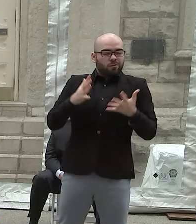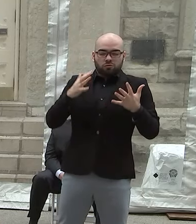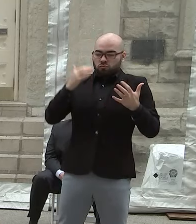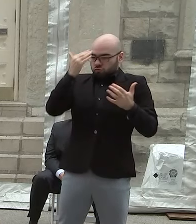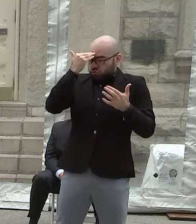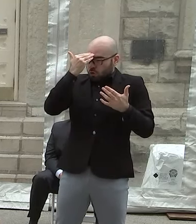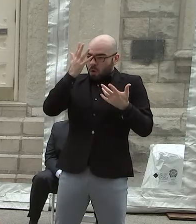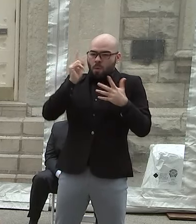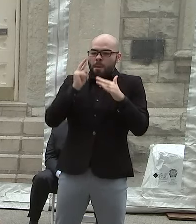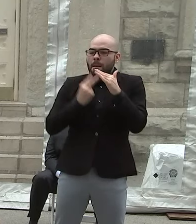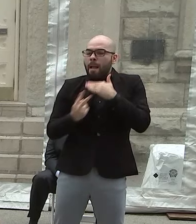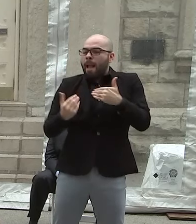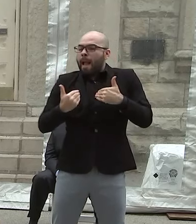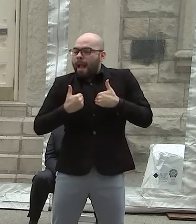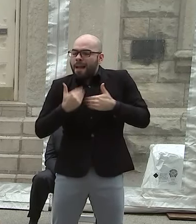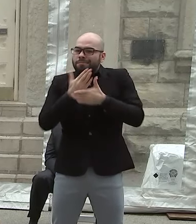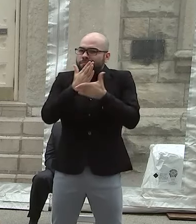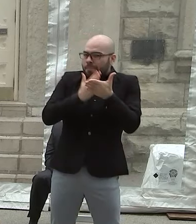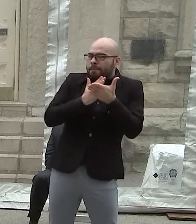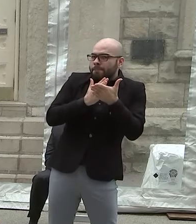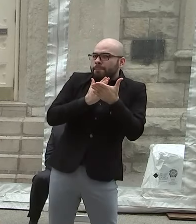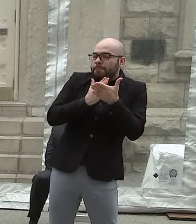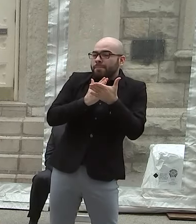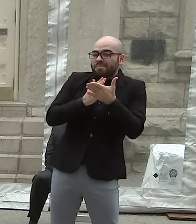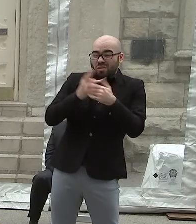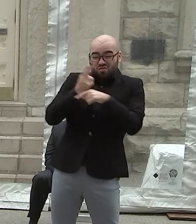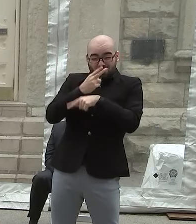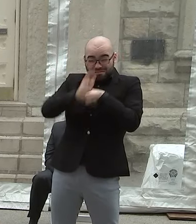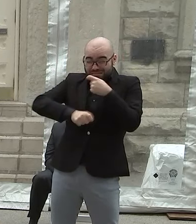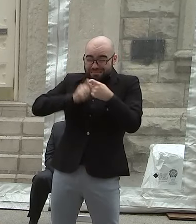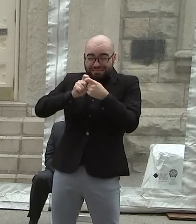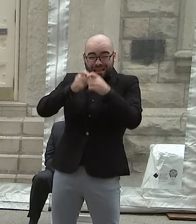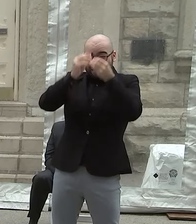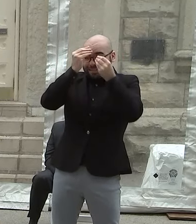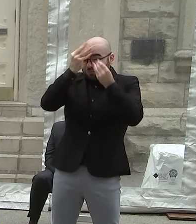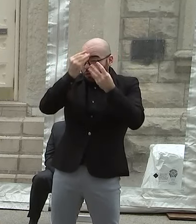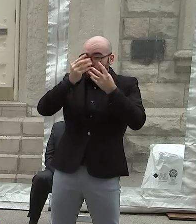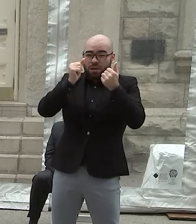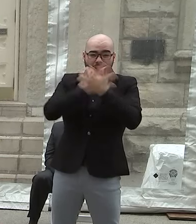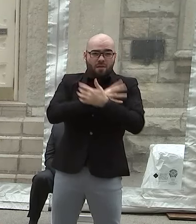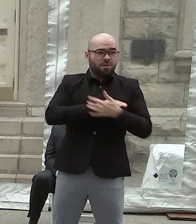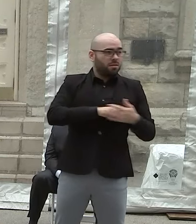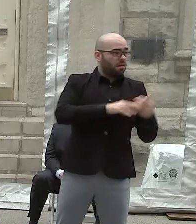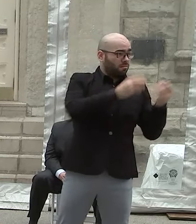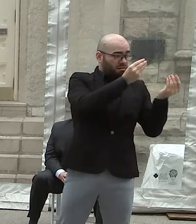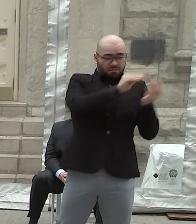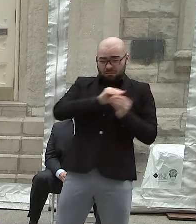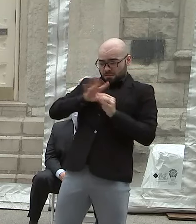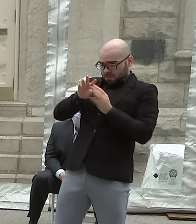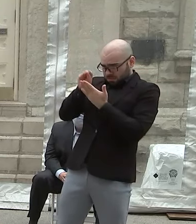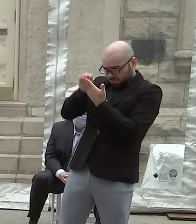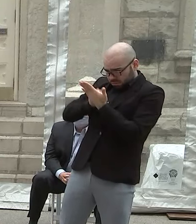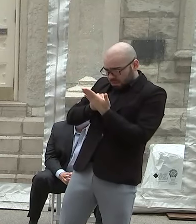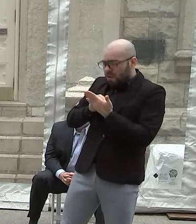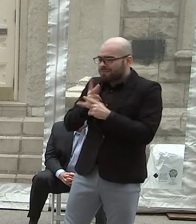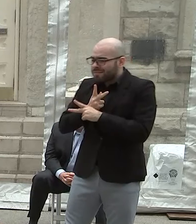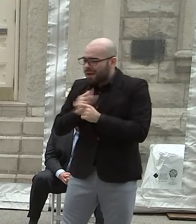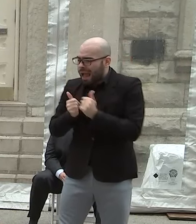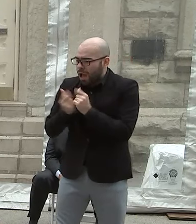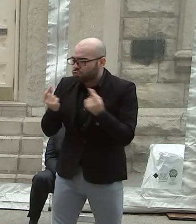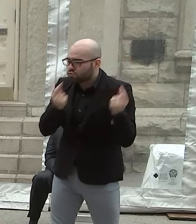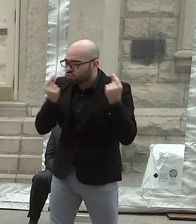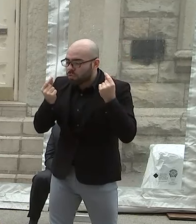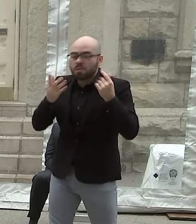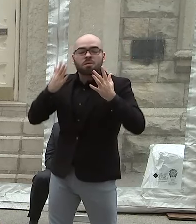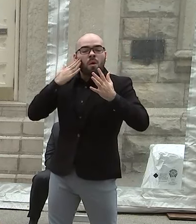know sort of where we've been. We're using the exact data, plugging it into the model. We know we're getting close. We're, of course, wanting